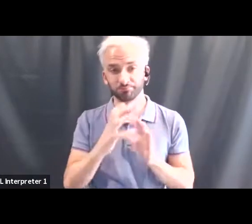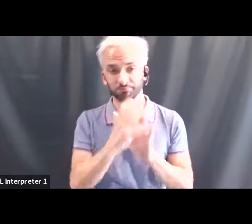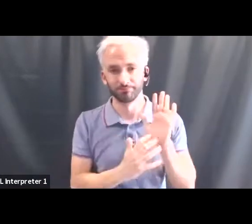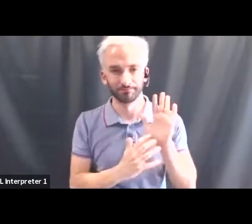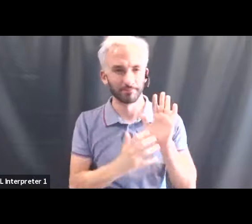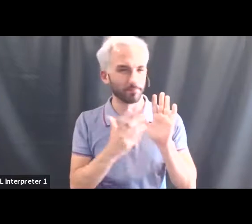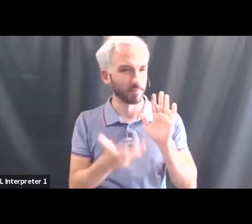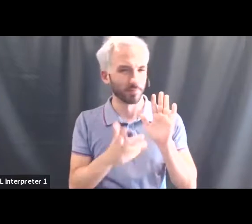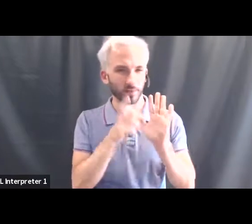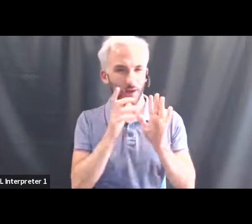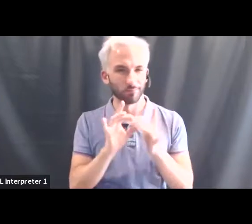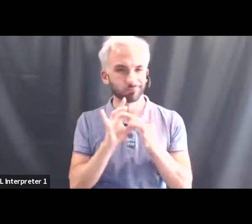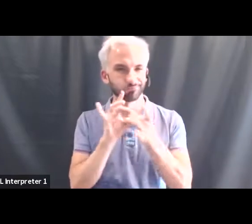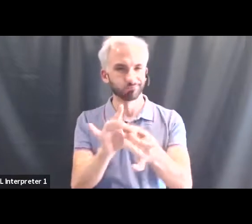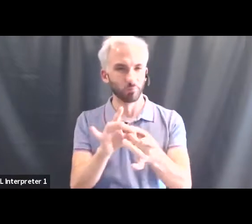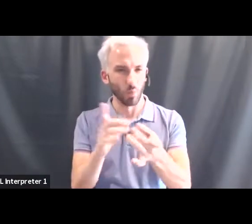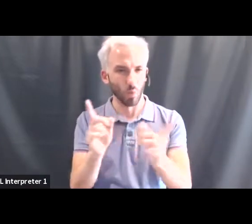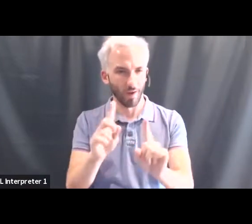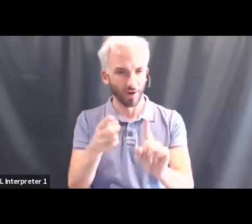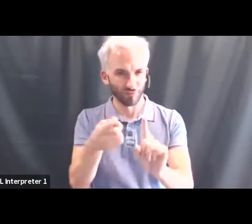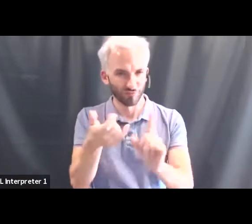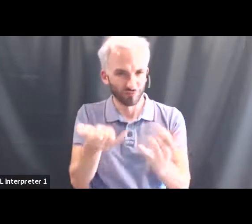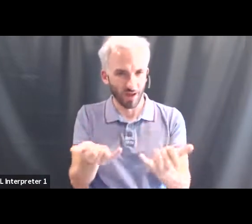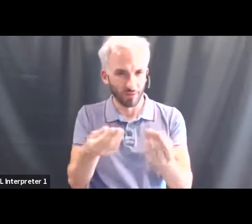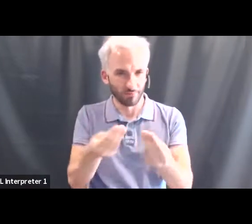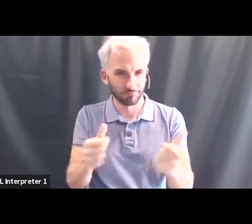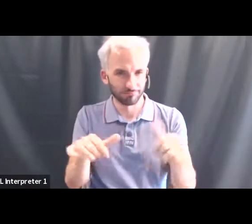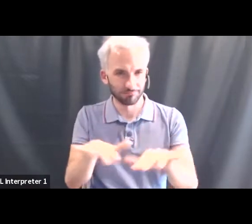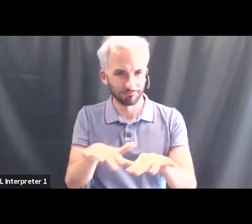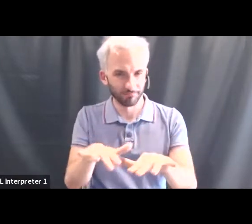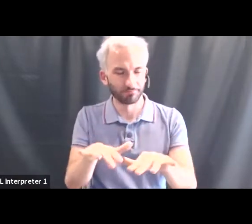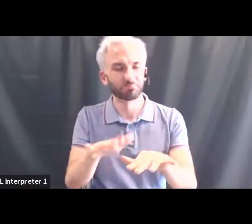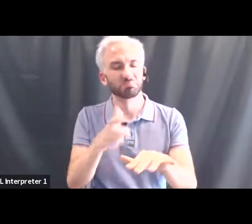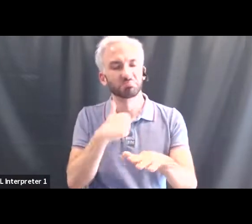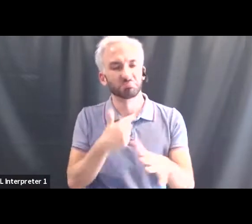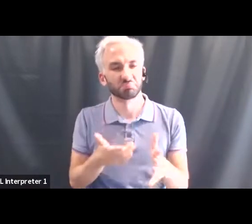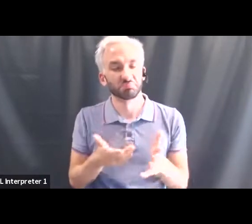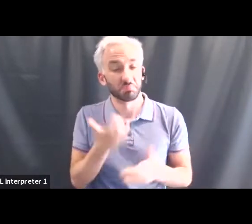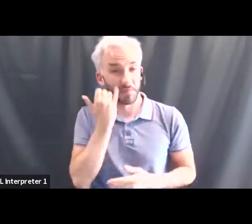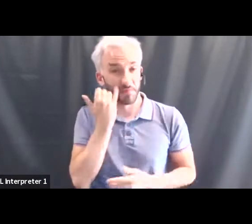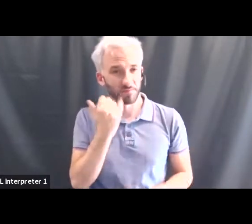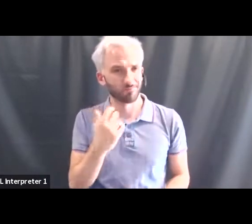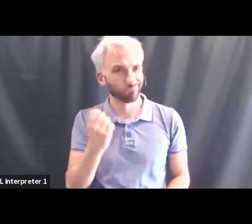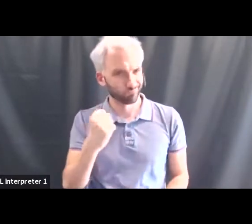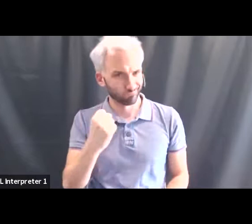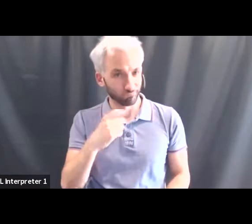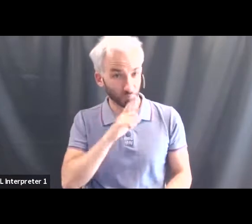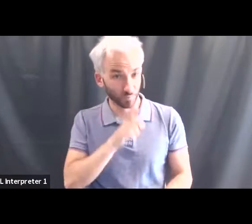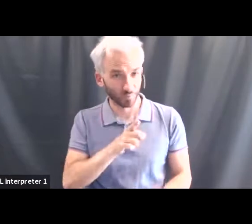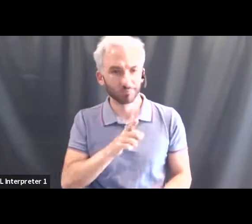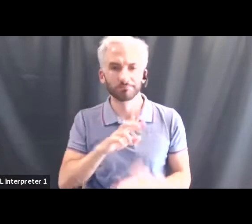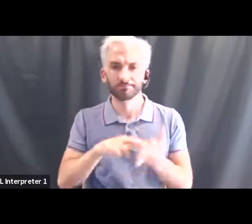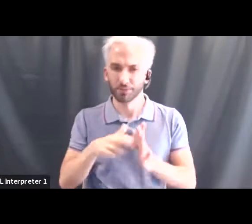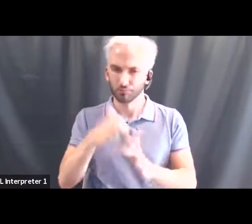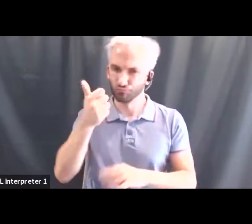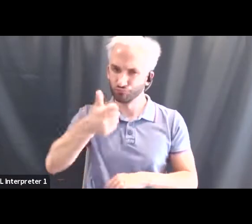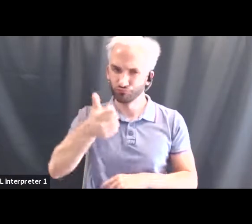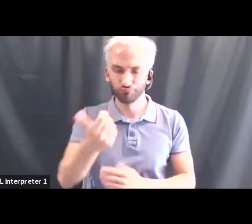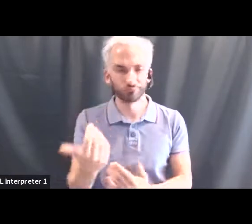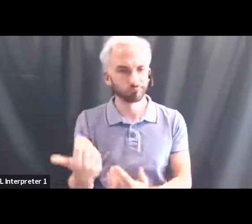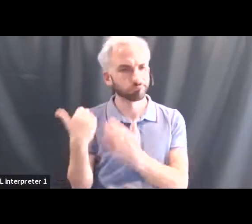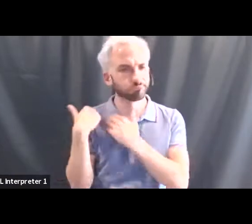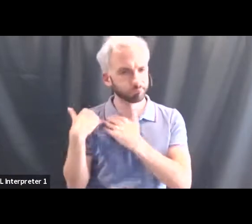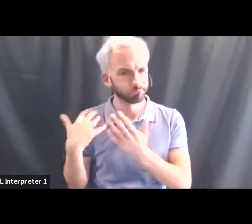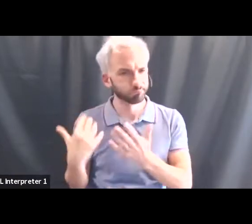the territory that you are currently on. We ask that if this is the case, you take the responsibility to acknowledge